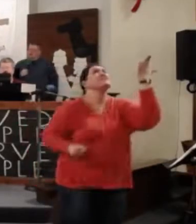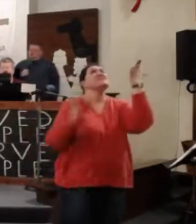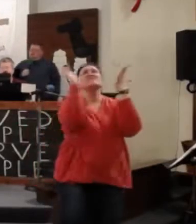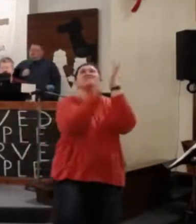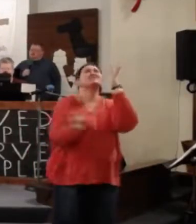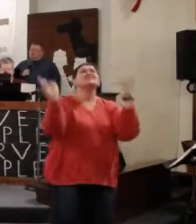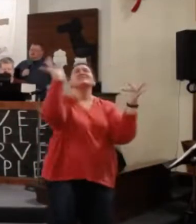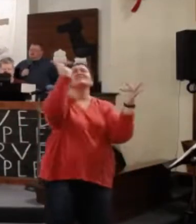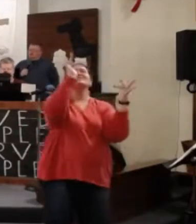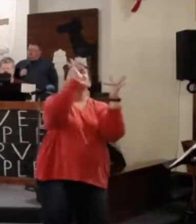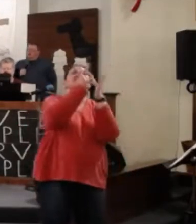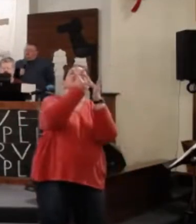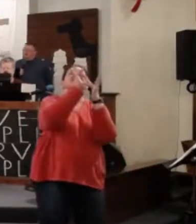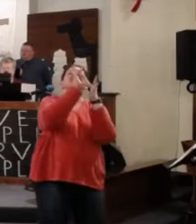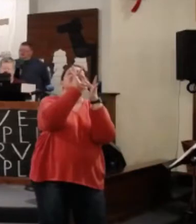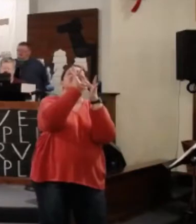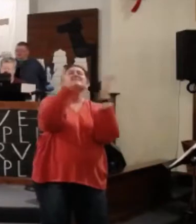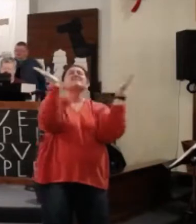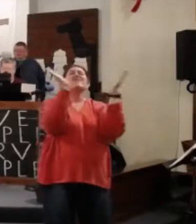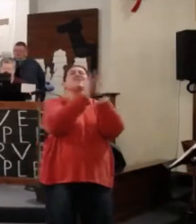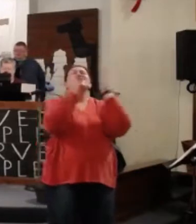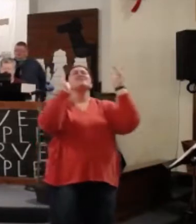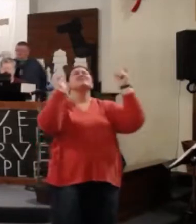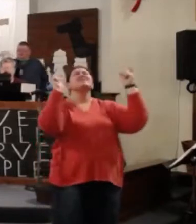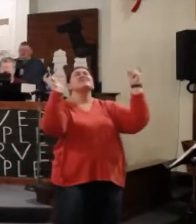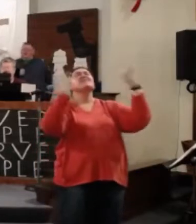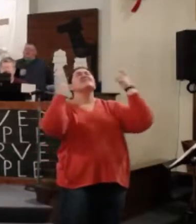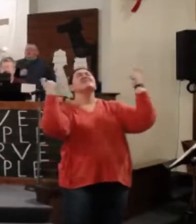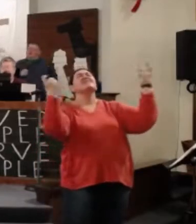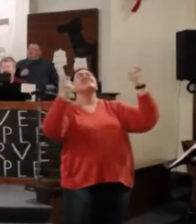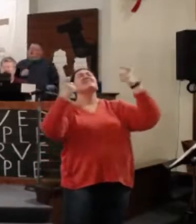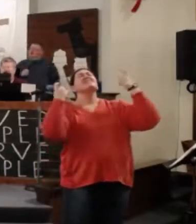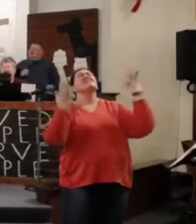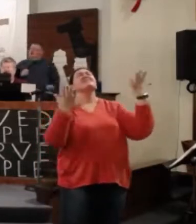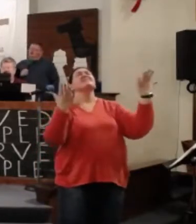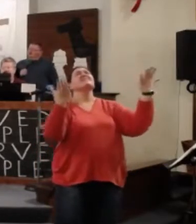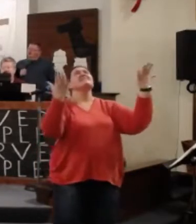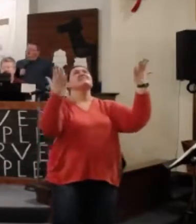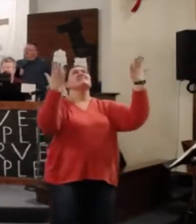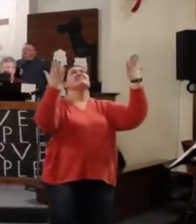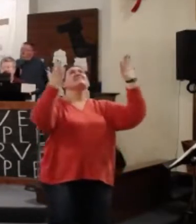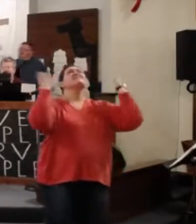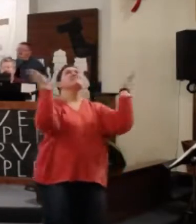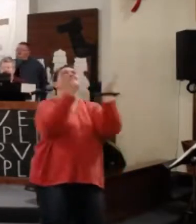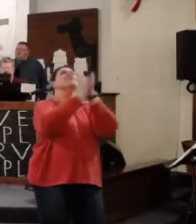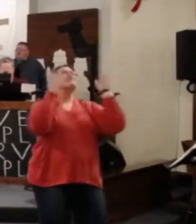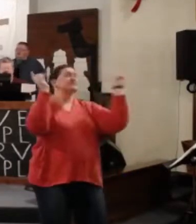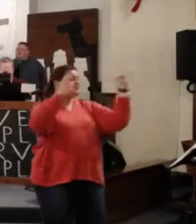Hosanna!